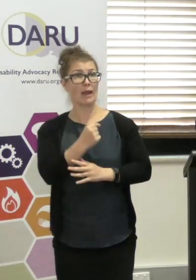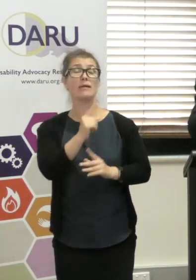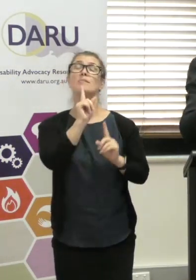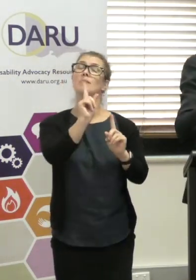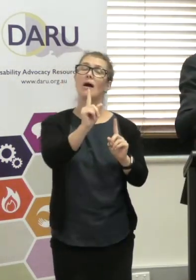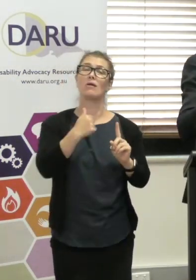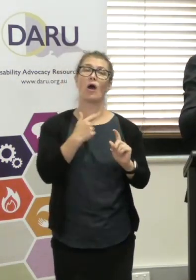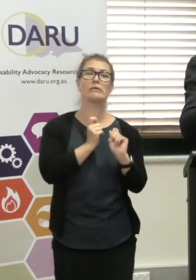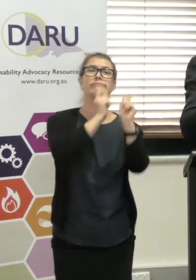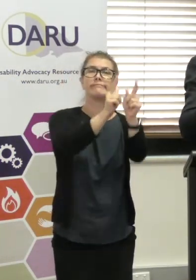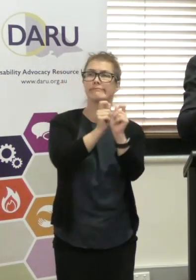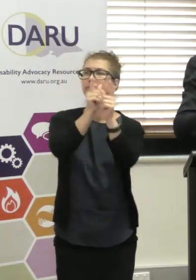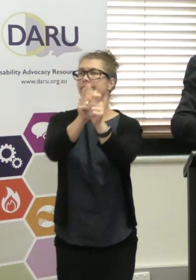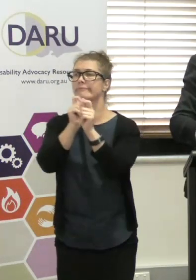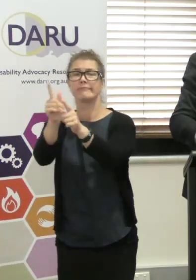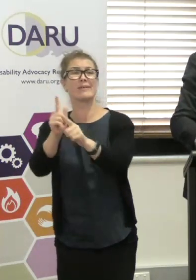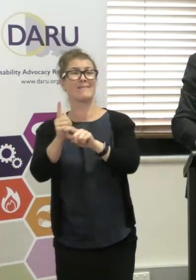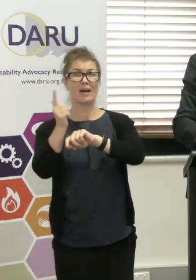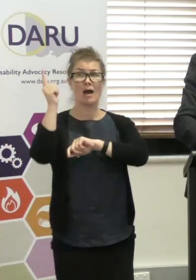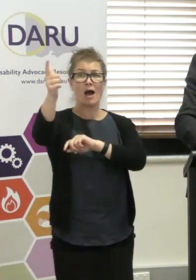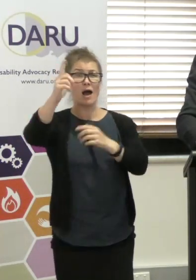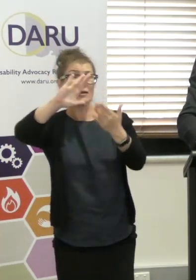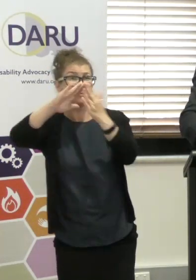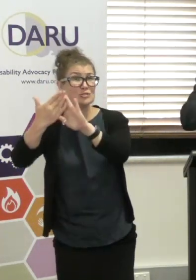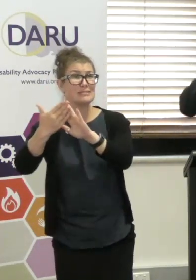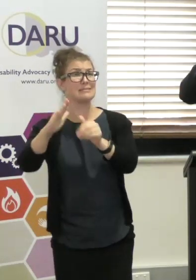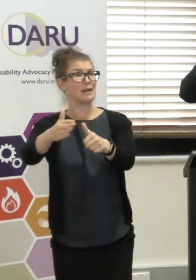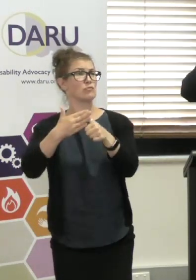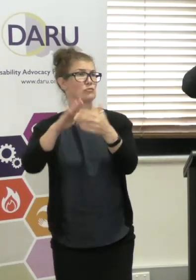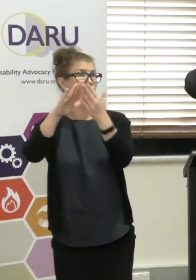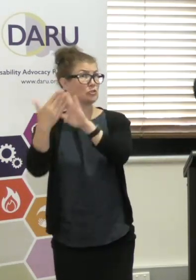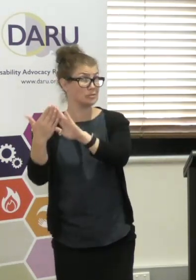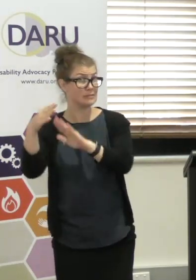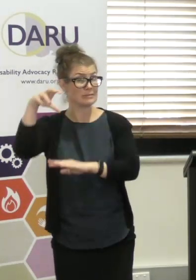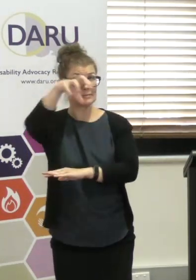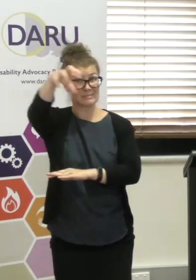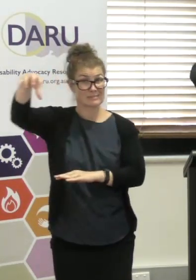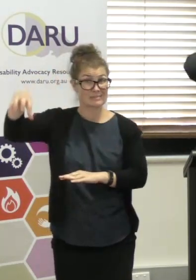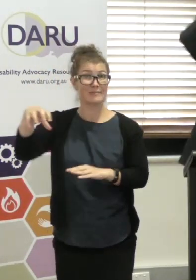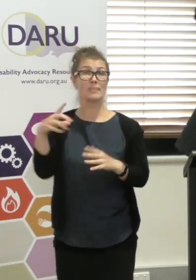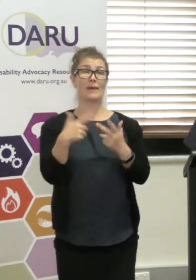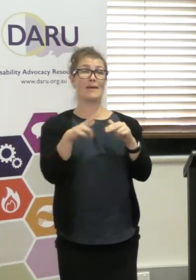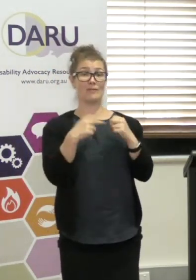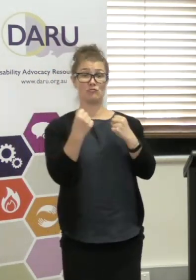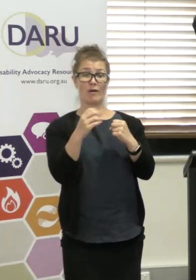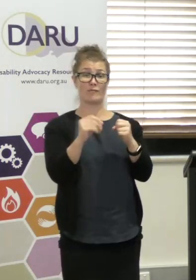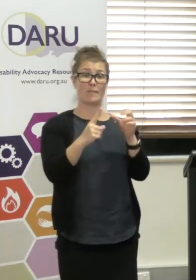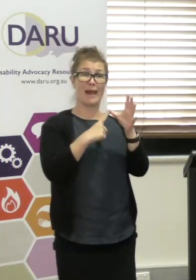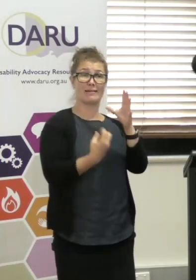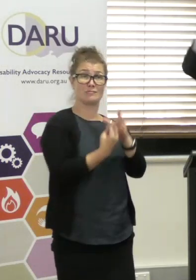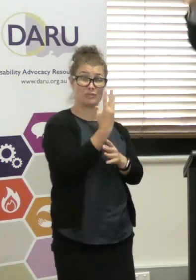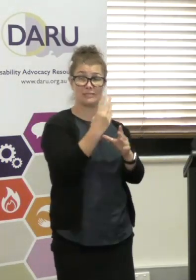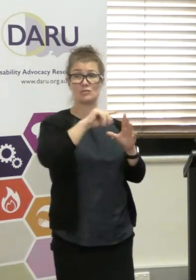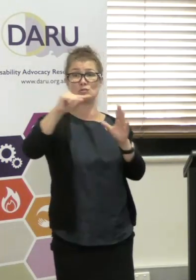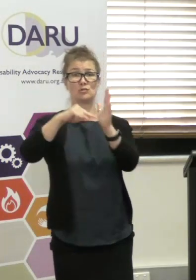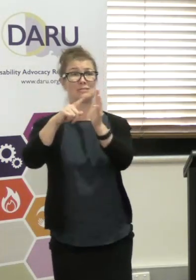remote communities, and so remote Aboriginal communities. I'm talking about if you drive from Alice Springs to sort of Tennant Creek, there's